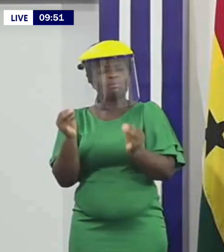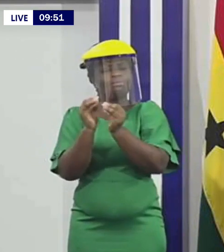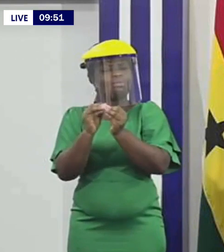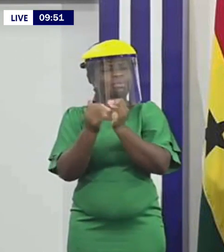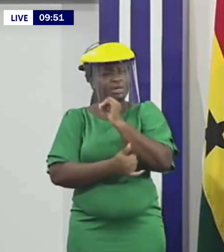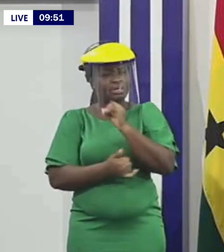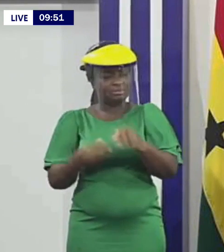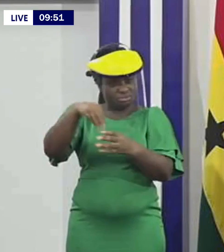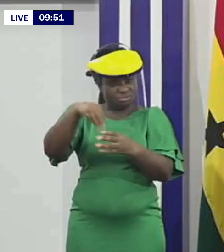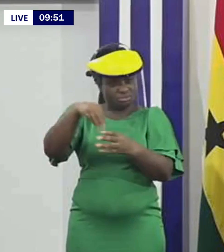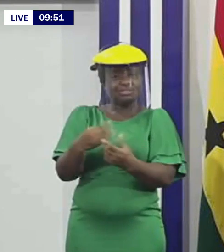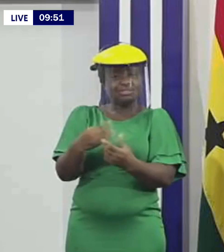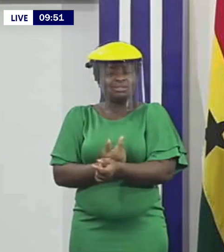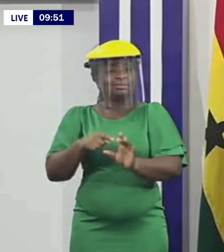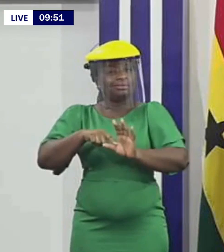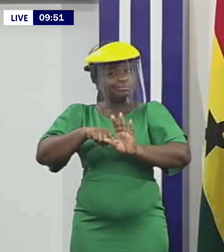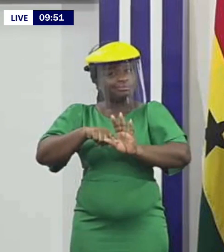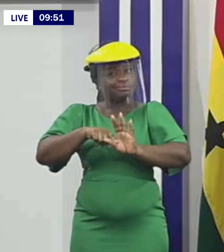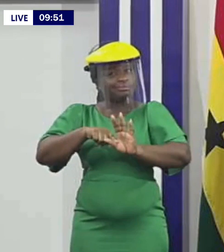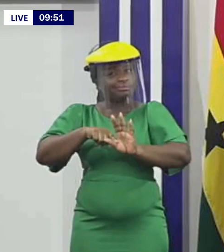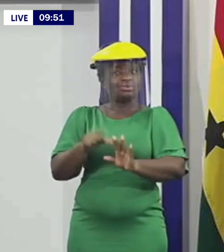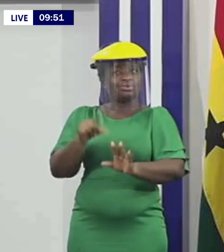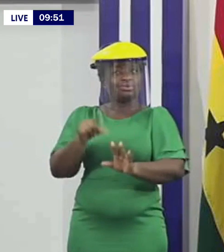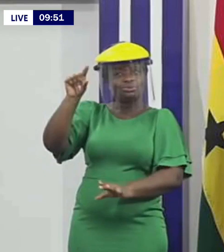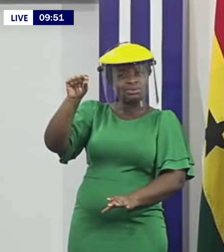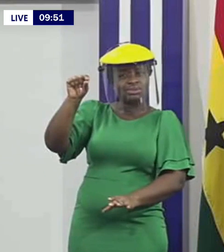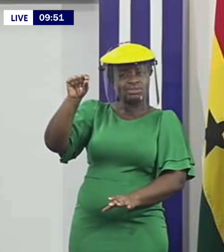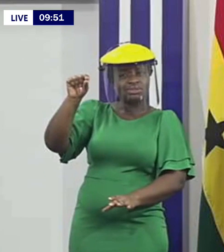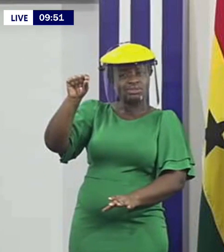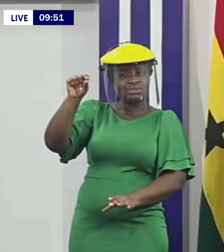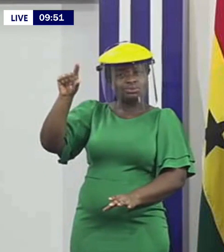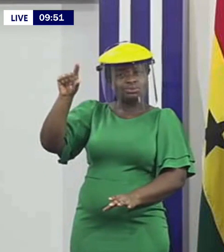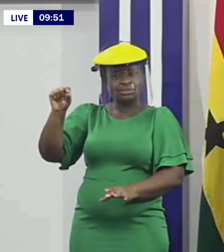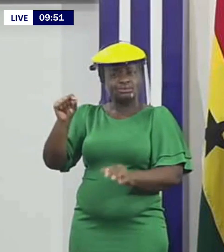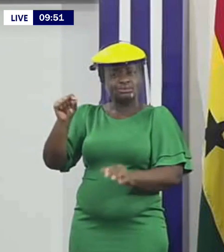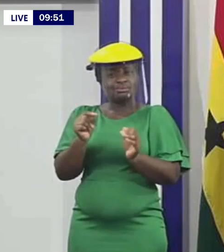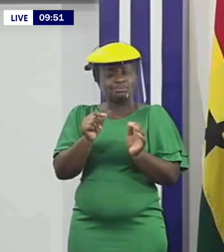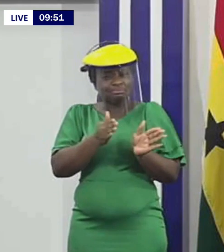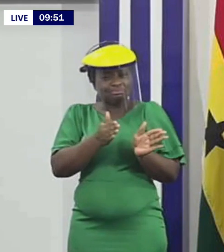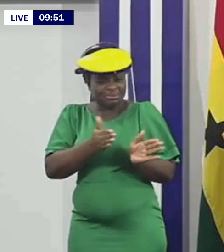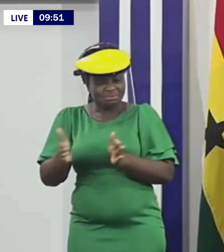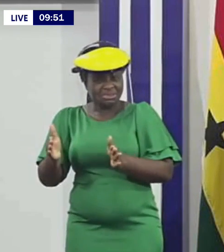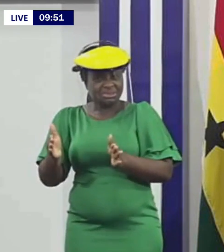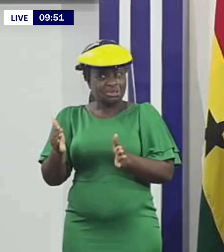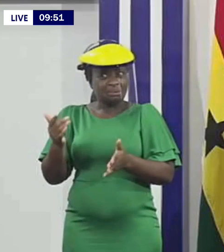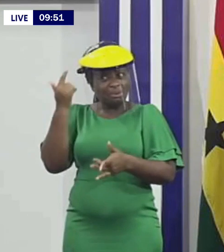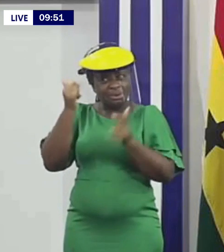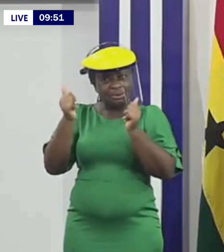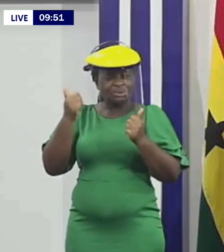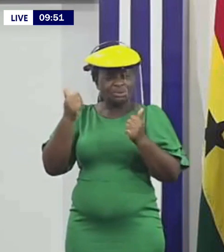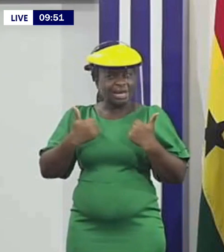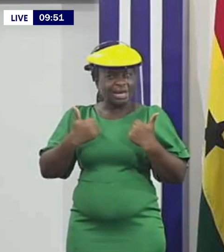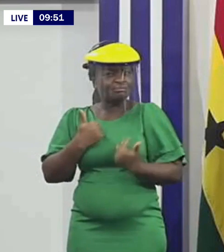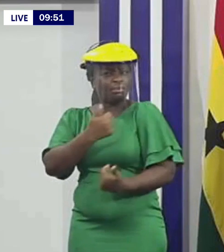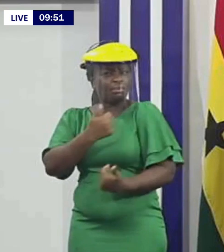Ghana. Ghana started the year 2000 preparing for COVID-19. At the time, we had an alert based on